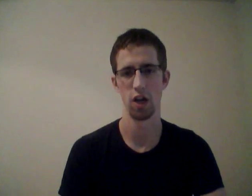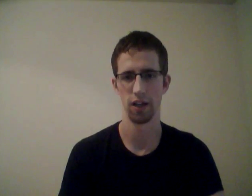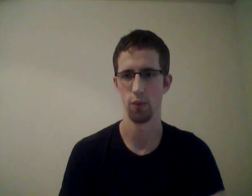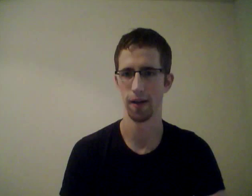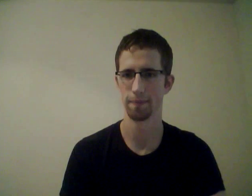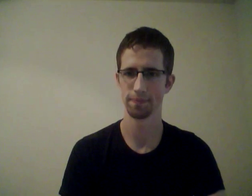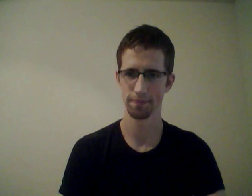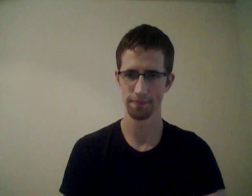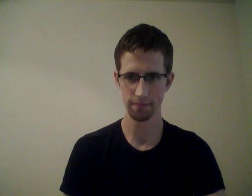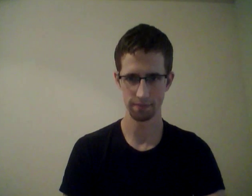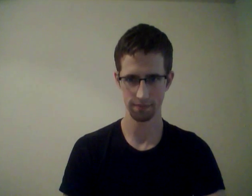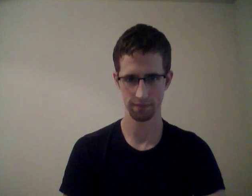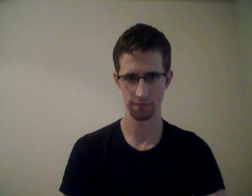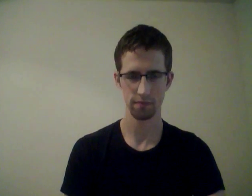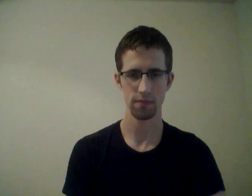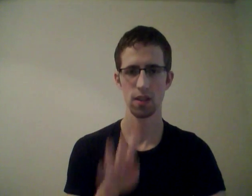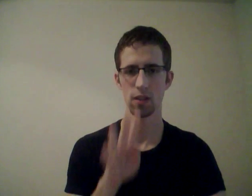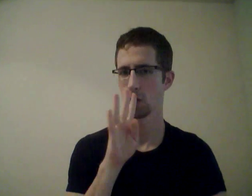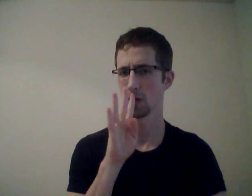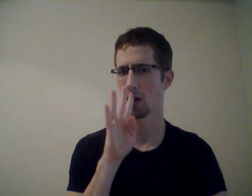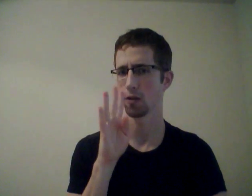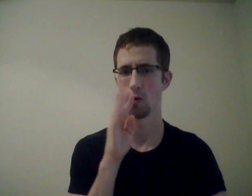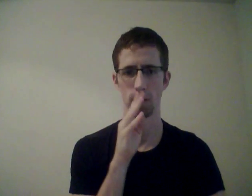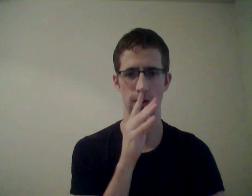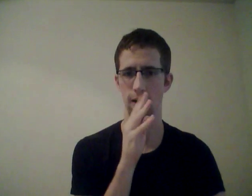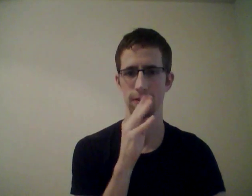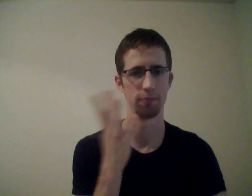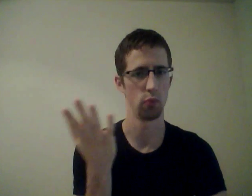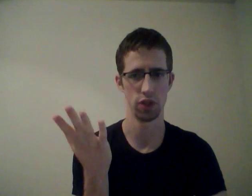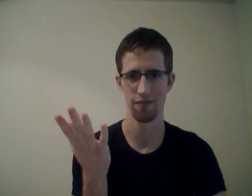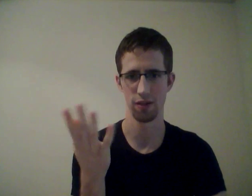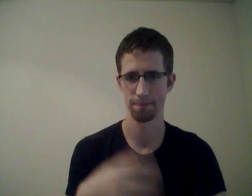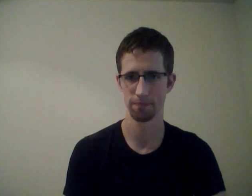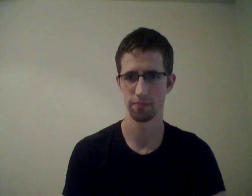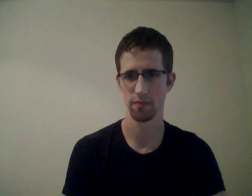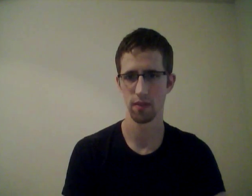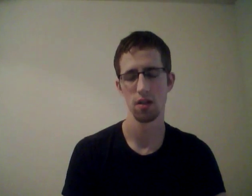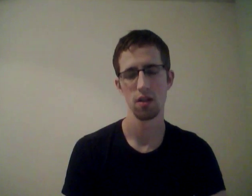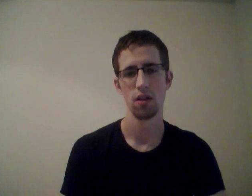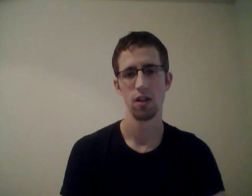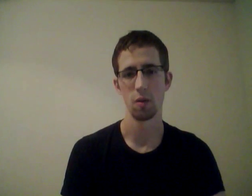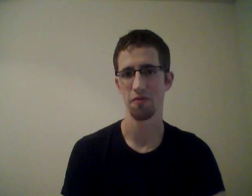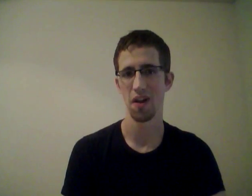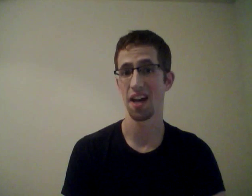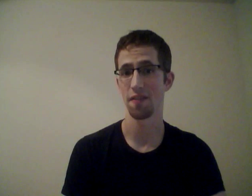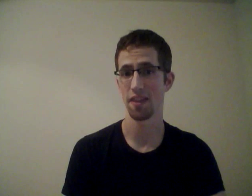talking away. So talk or talk, whichever. Number 5,